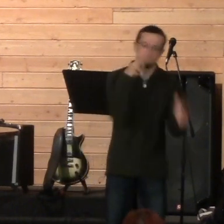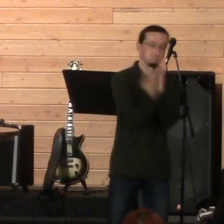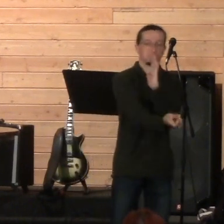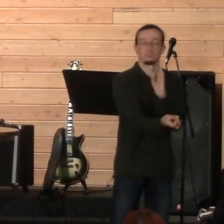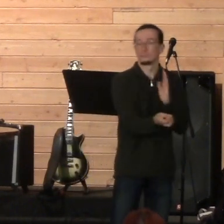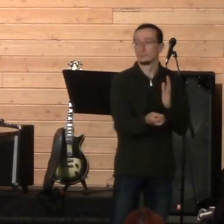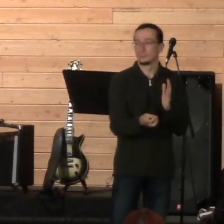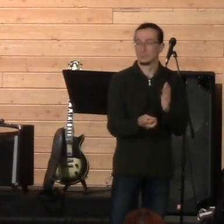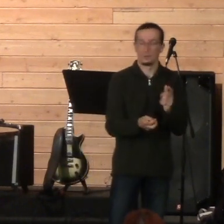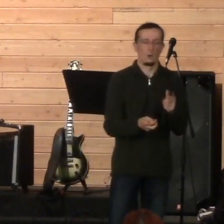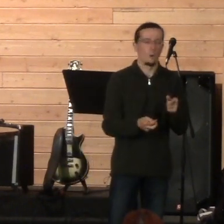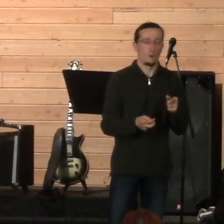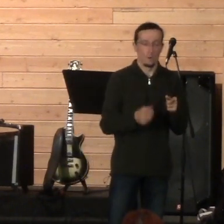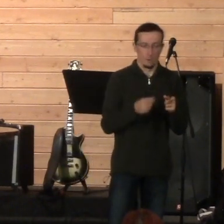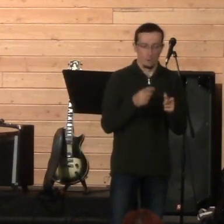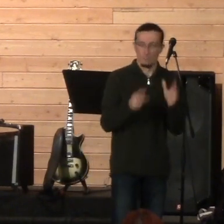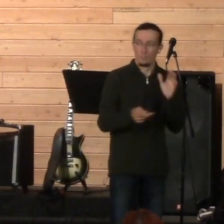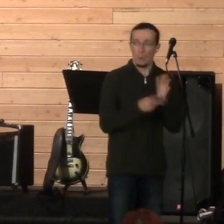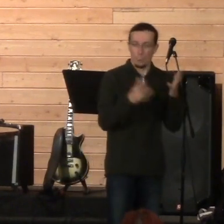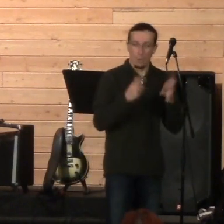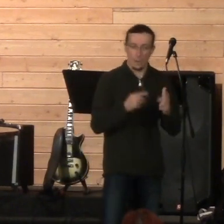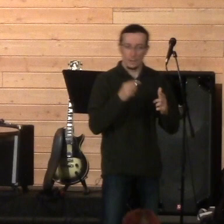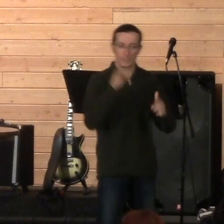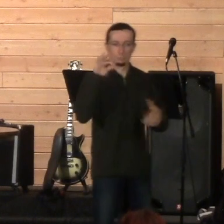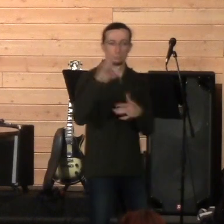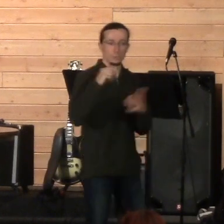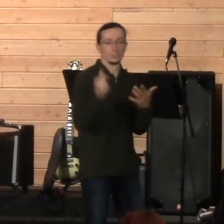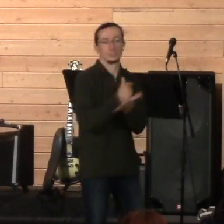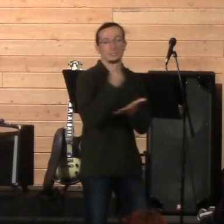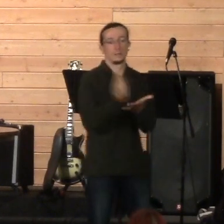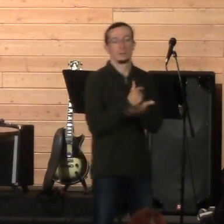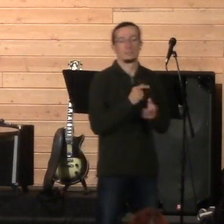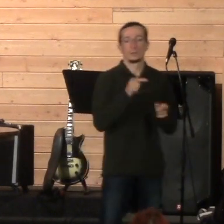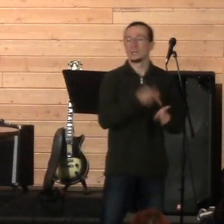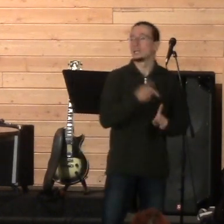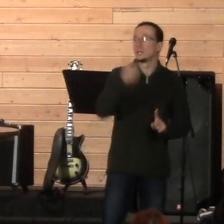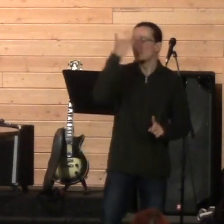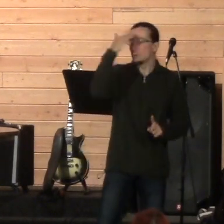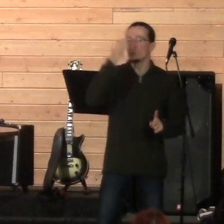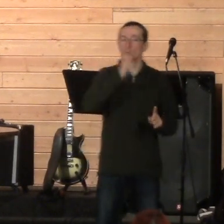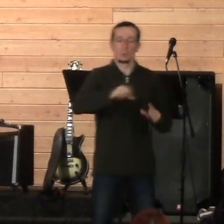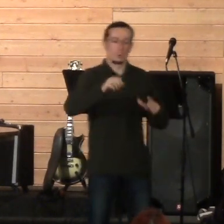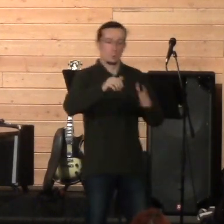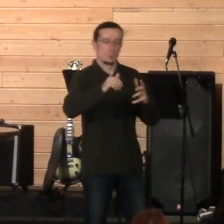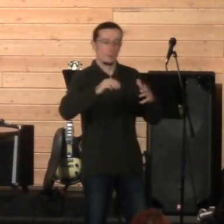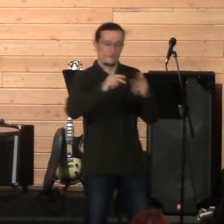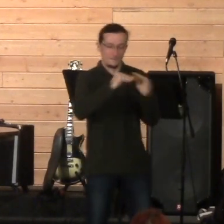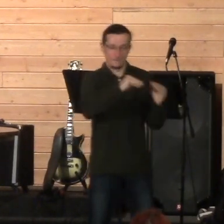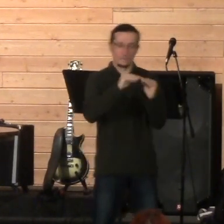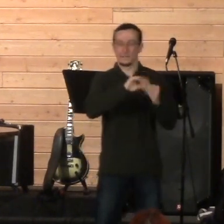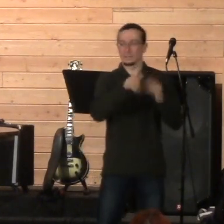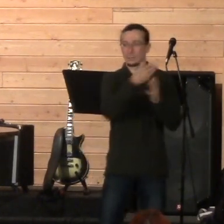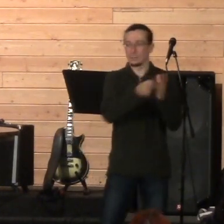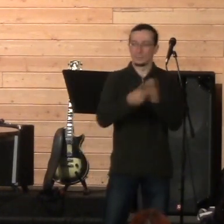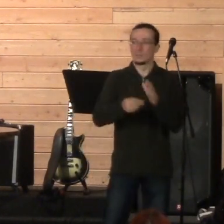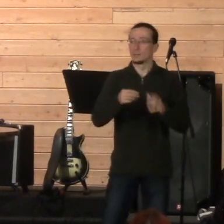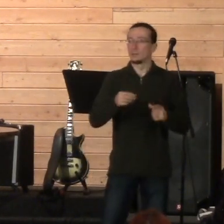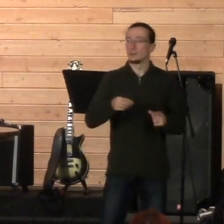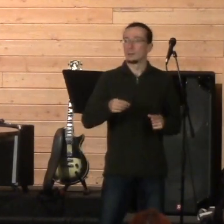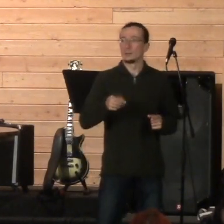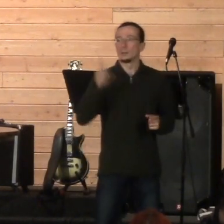I'm gonna give them the gospel. I know the one who paints those pieces together. I know the one who